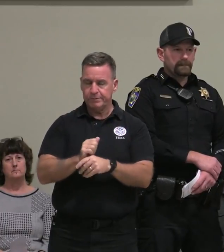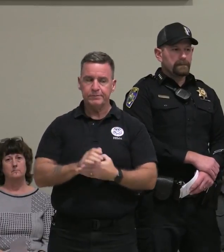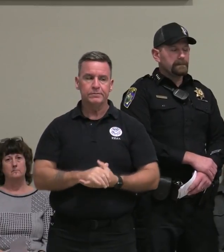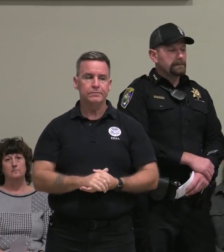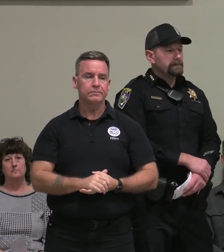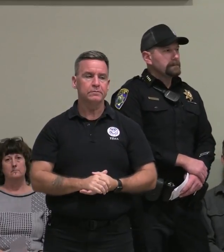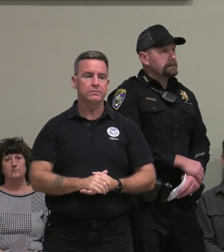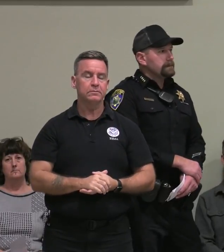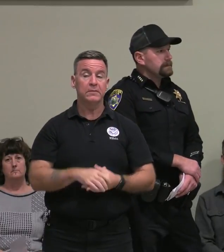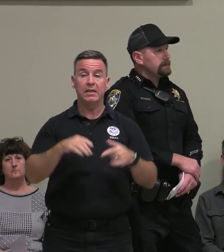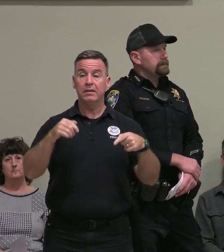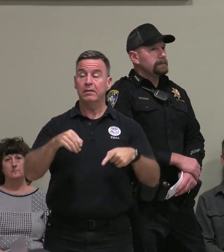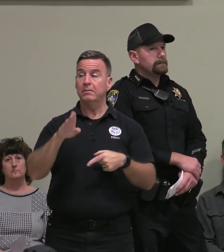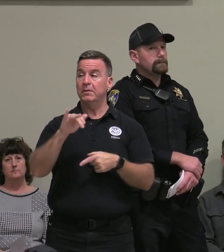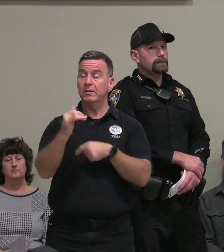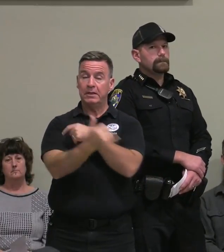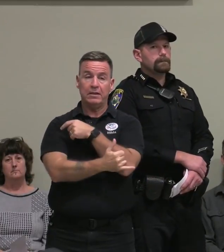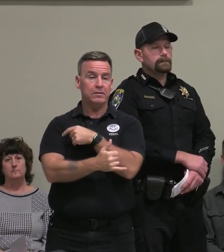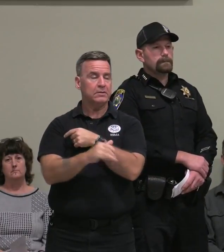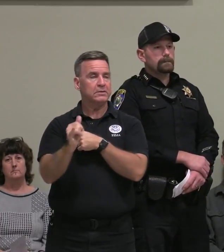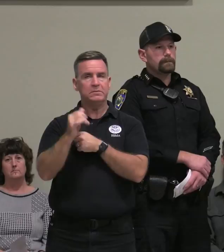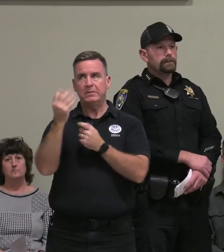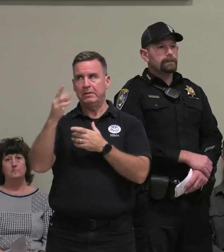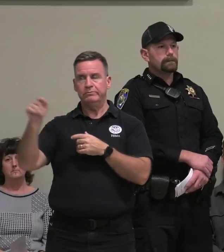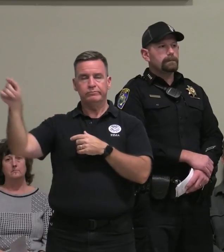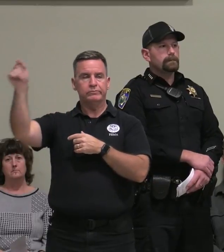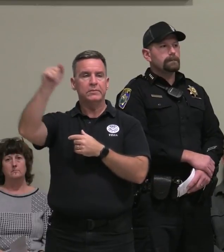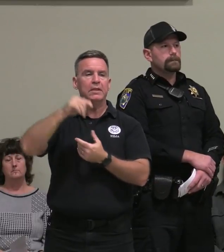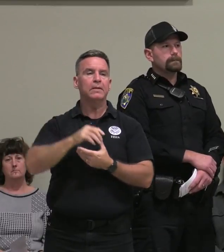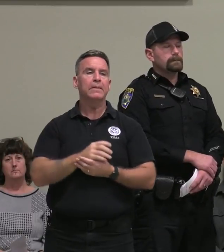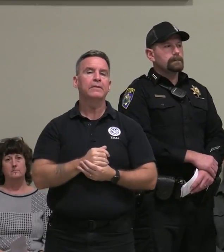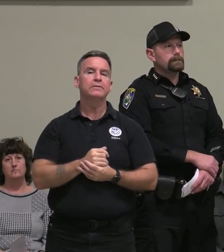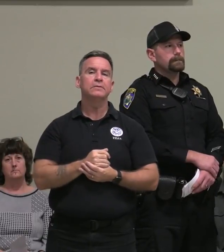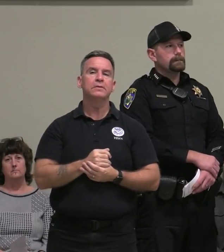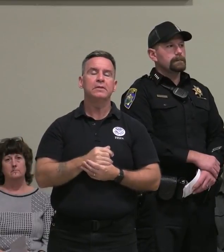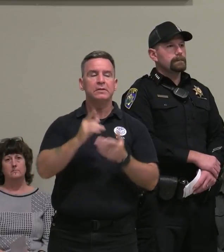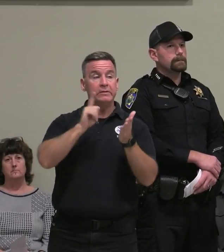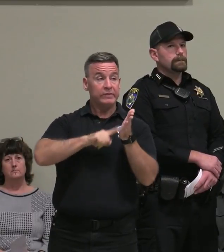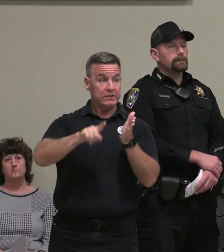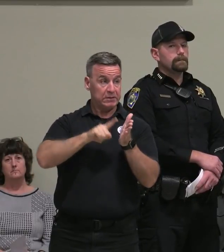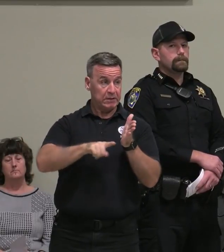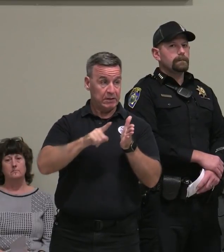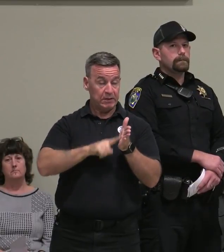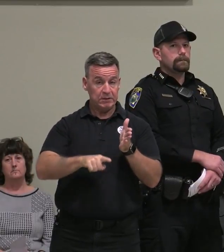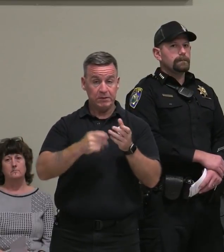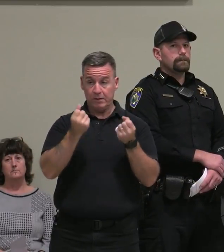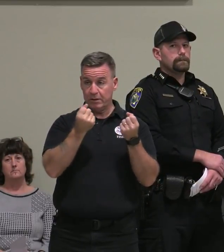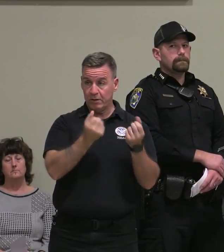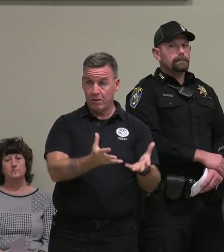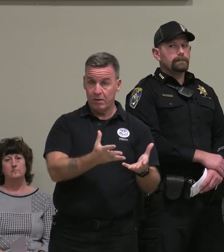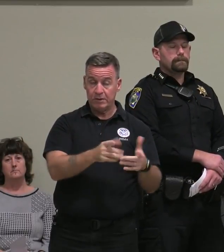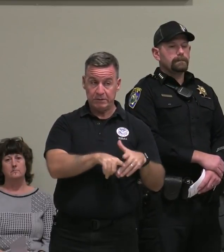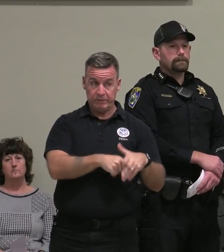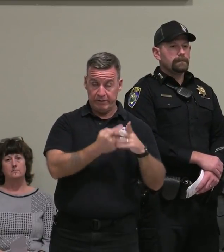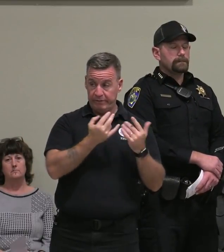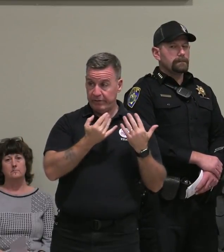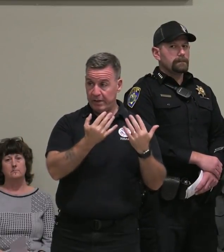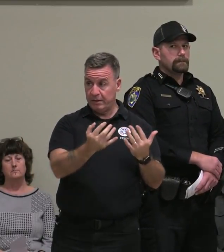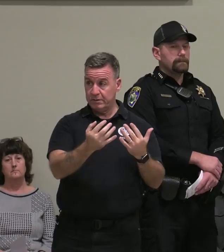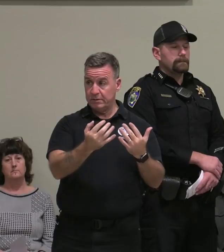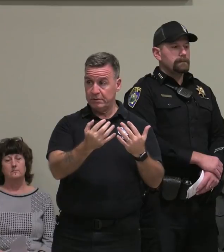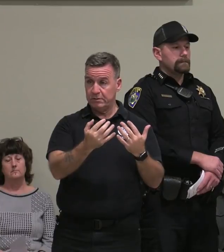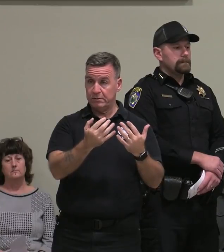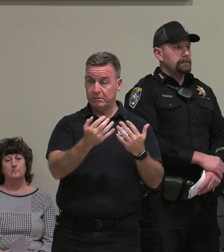So here in Butte County, as is the case in a lot of counties, the investigation of the cause and origin of fires